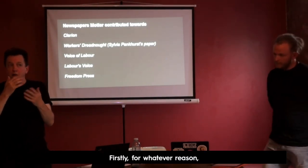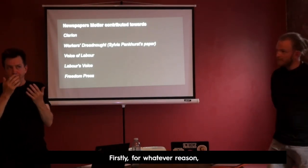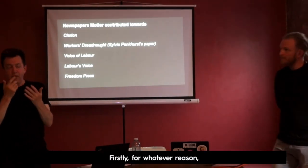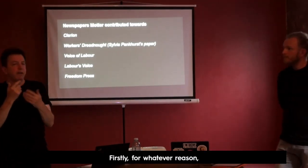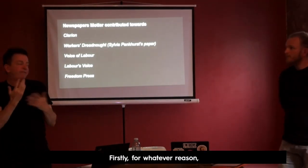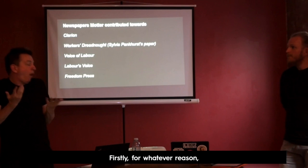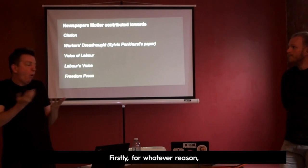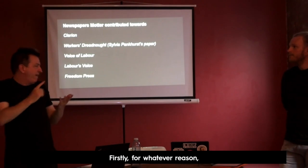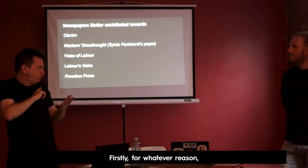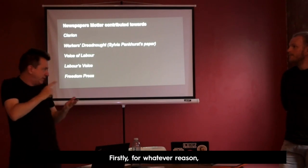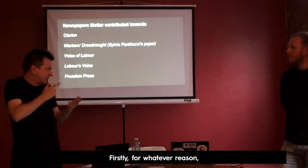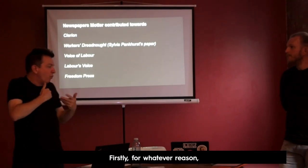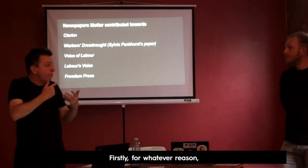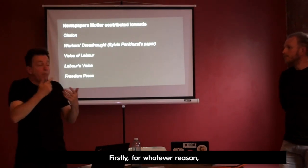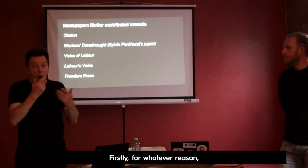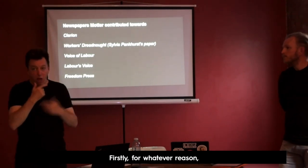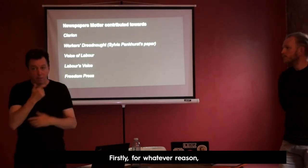So firstly, for whatever reason,